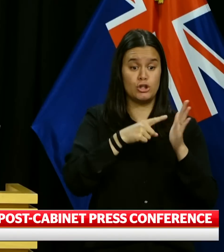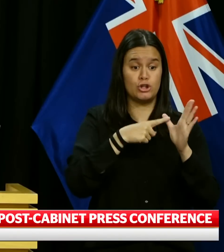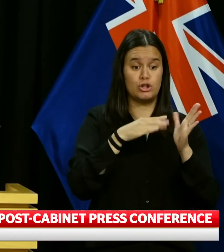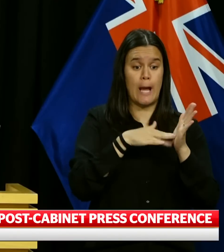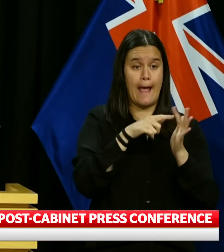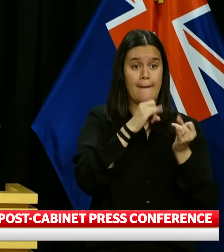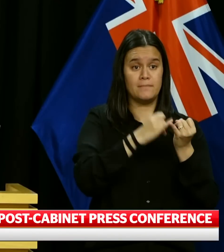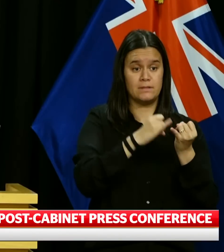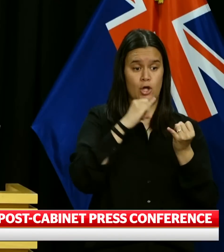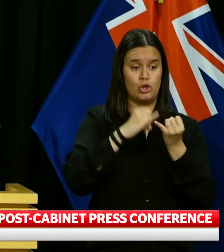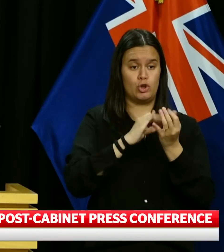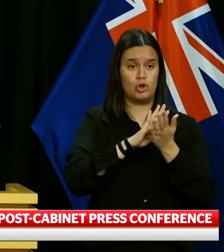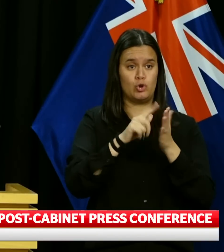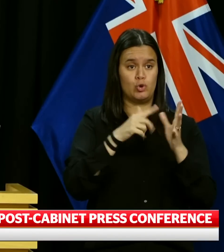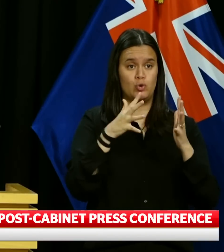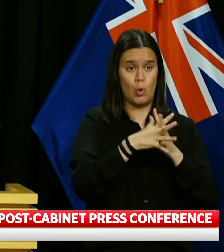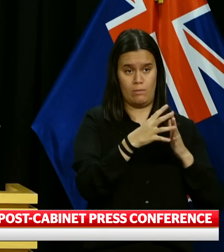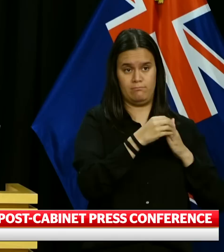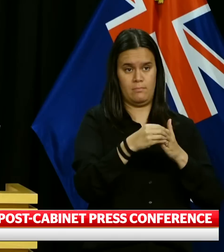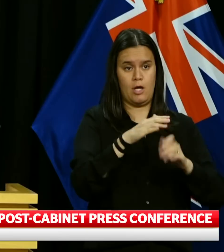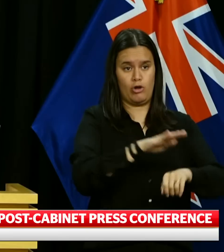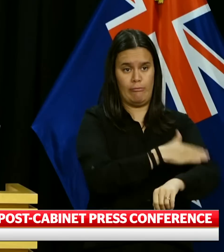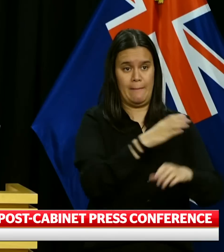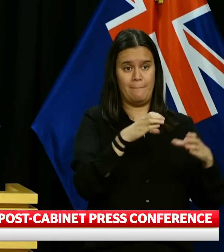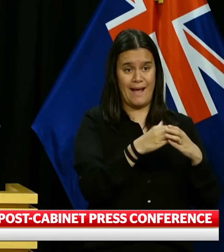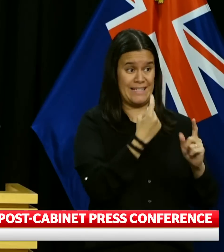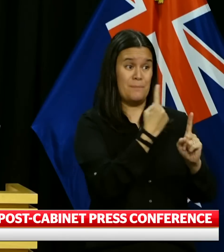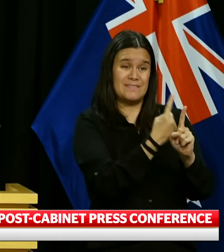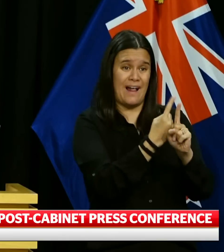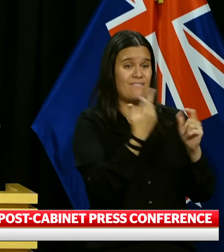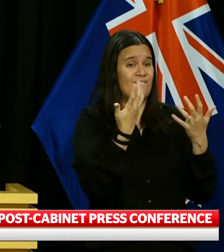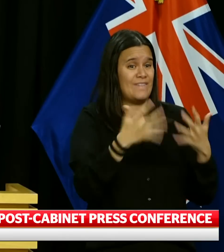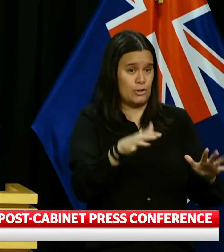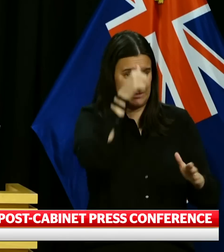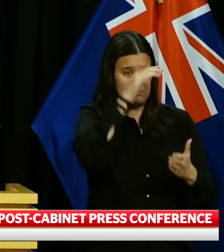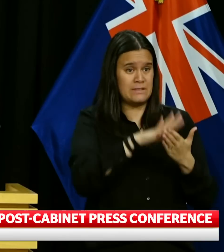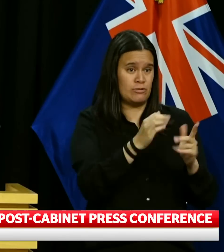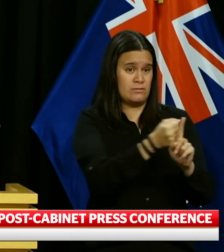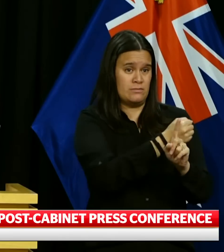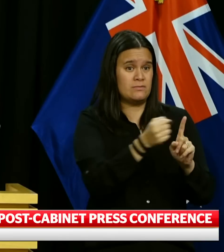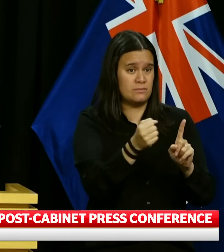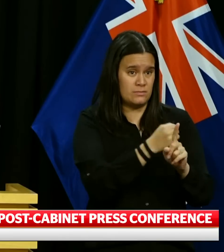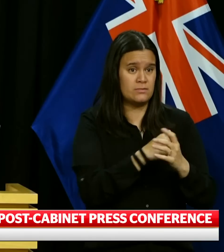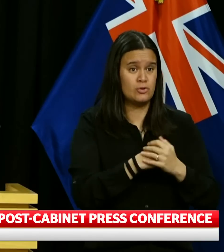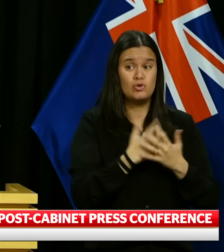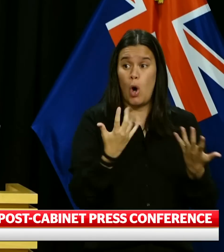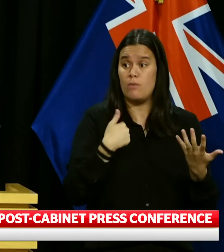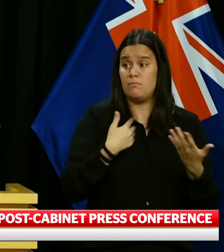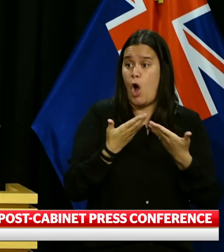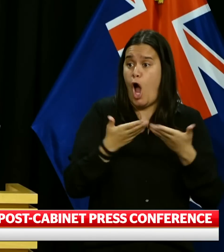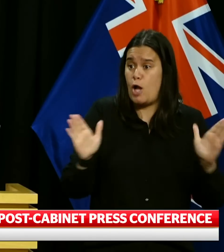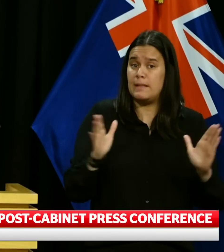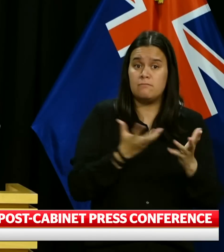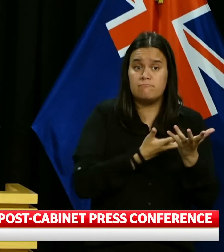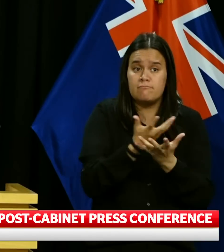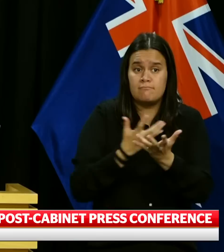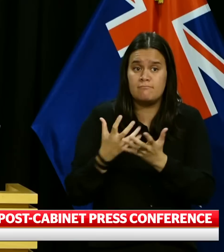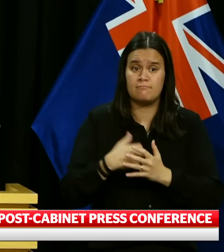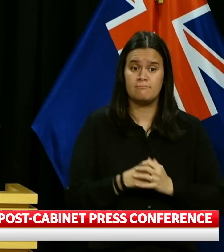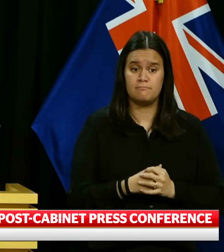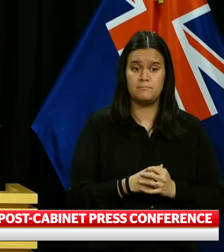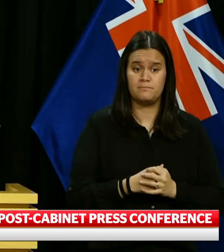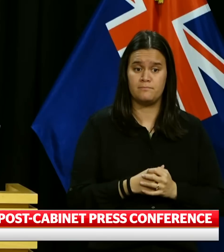one of those. And I don't think any one of us should find that acceptable. So I'm certainly open to those conversations. Can you